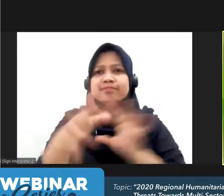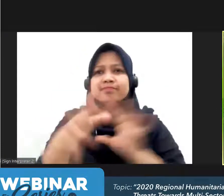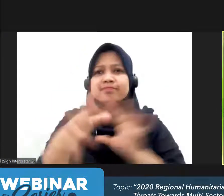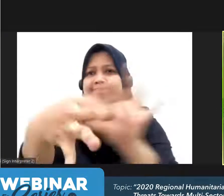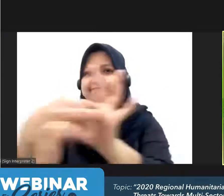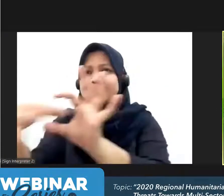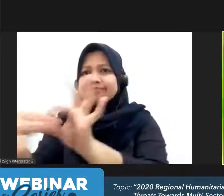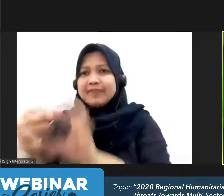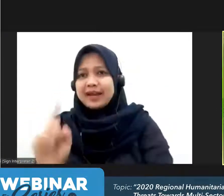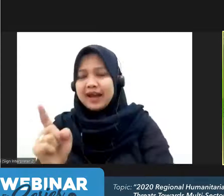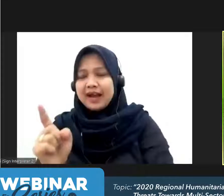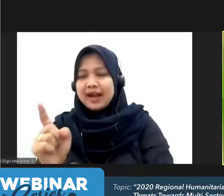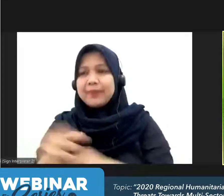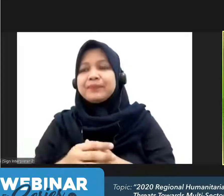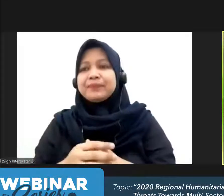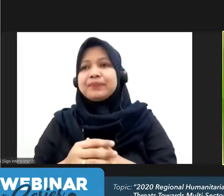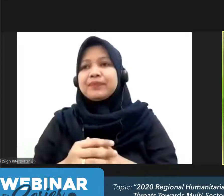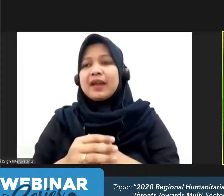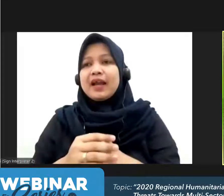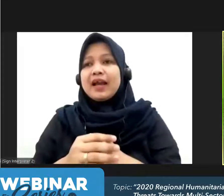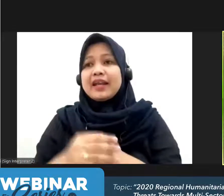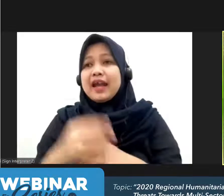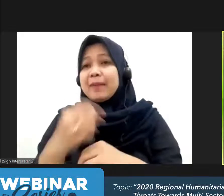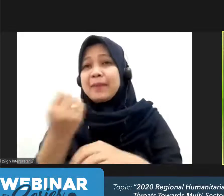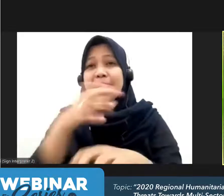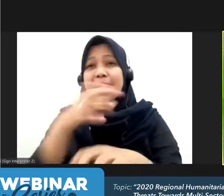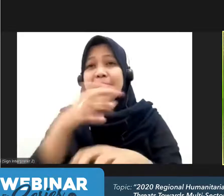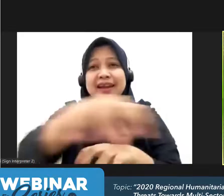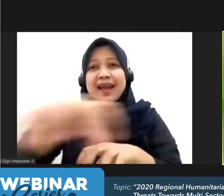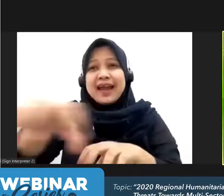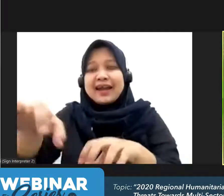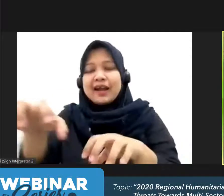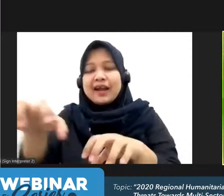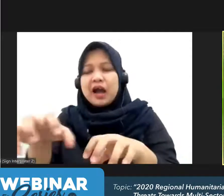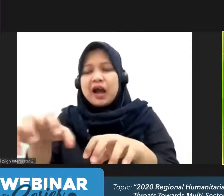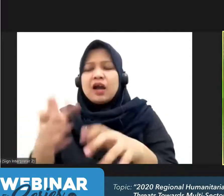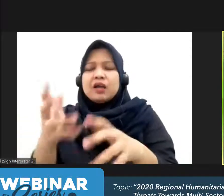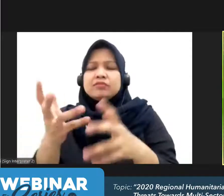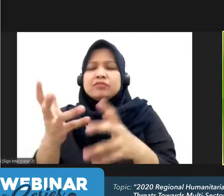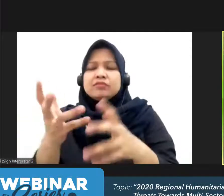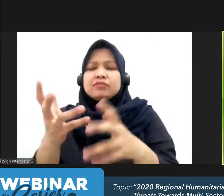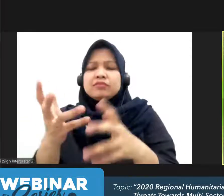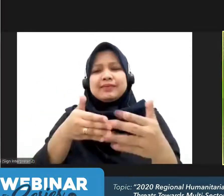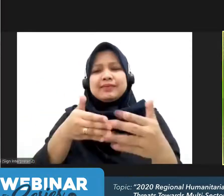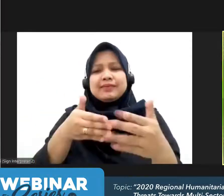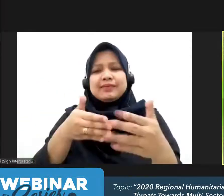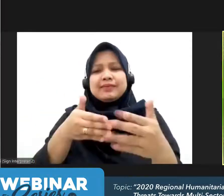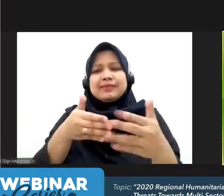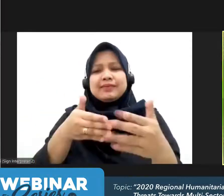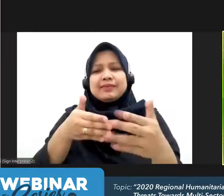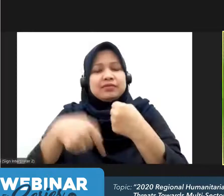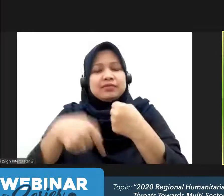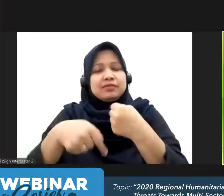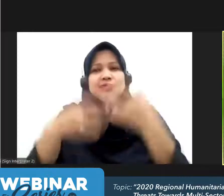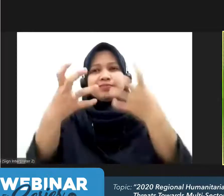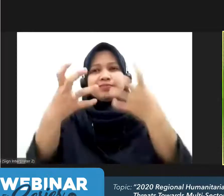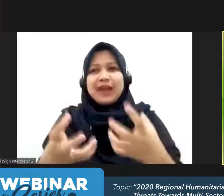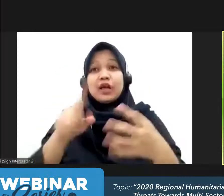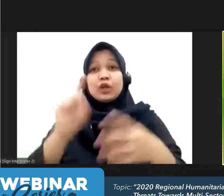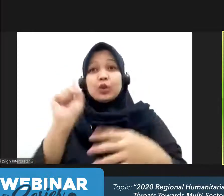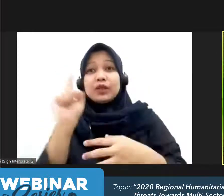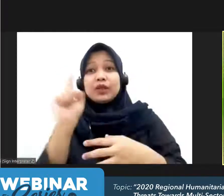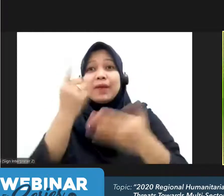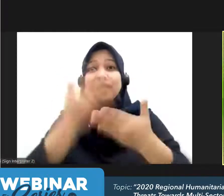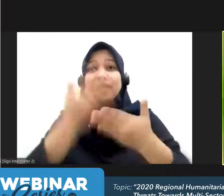Currently in several regions, there are a lot of challenges in long before the pandemic outbreak. At the beginning of the pandemic,